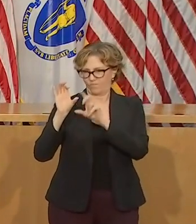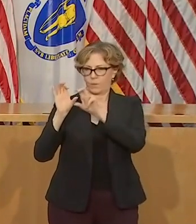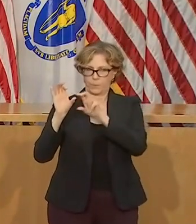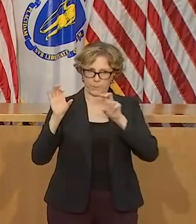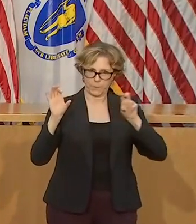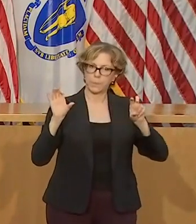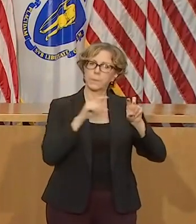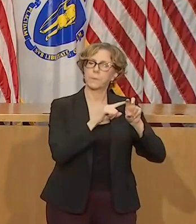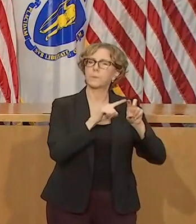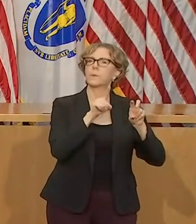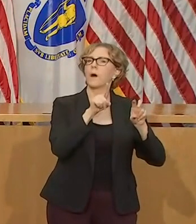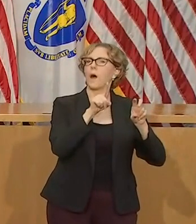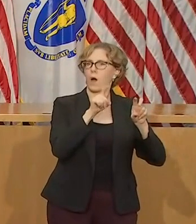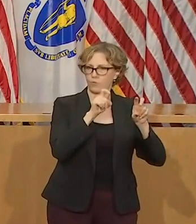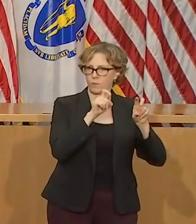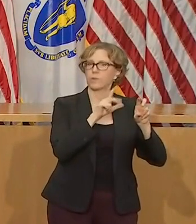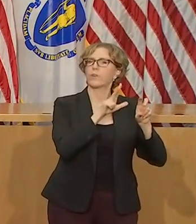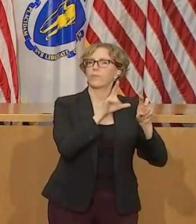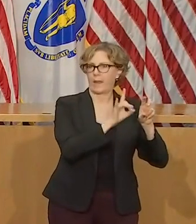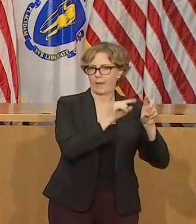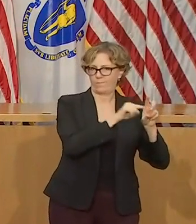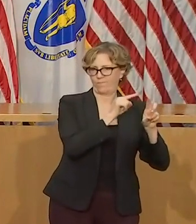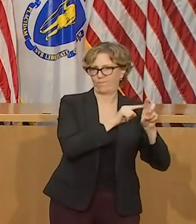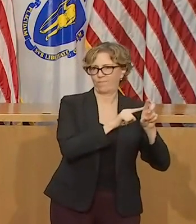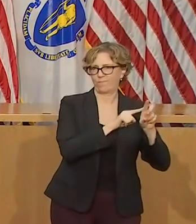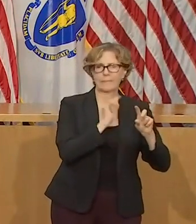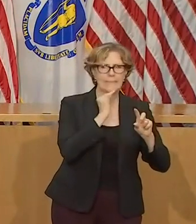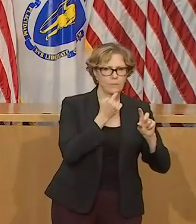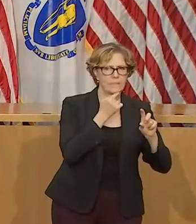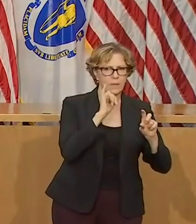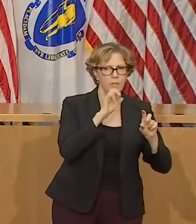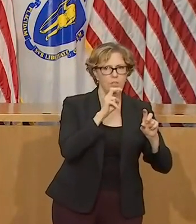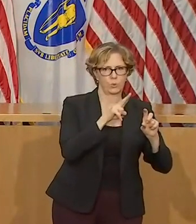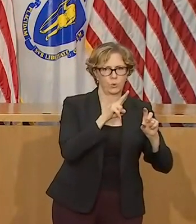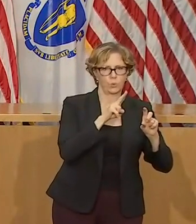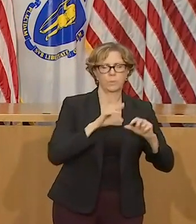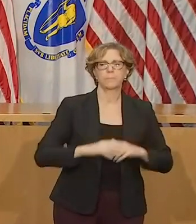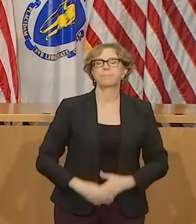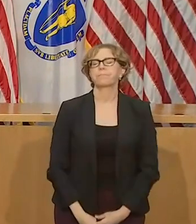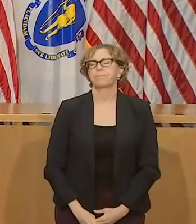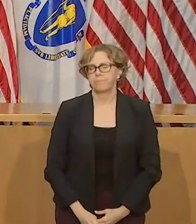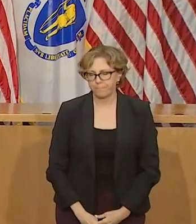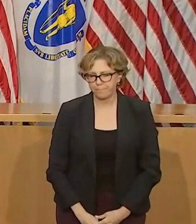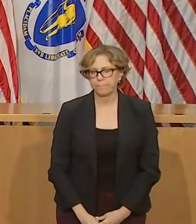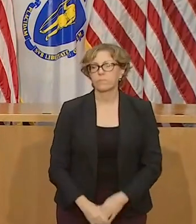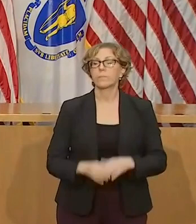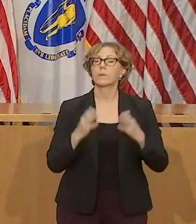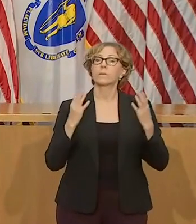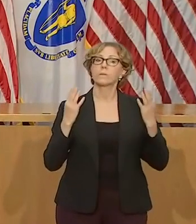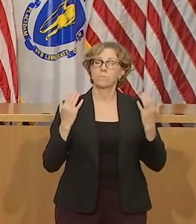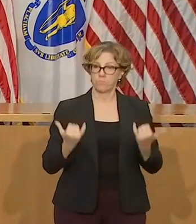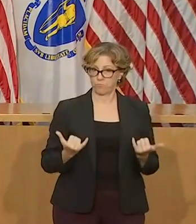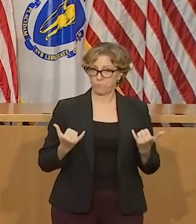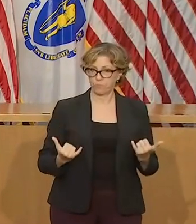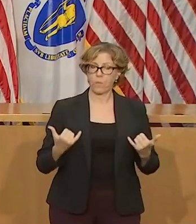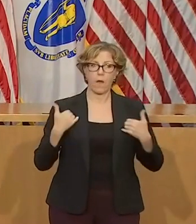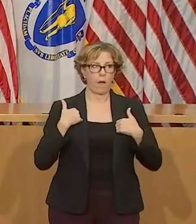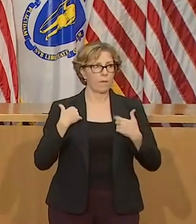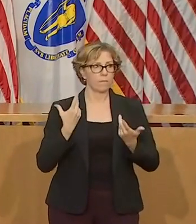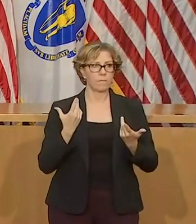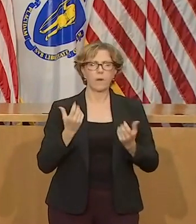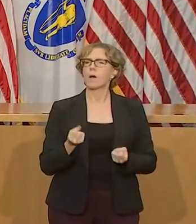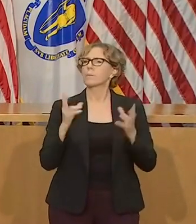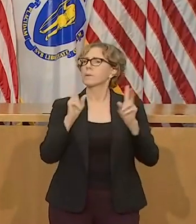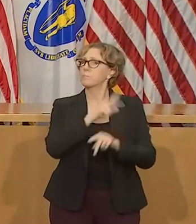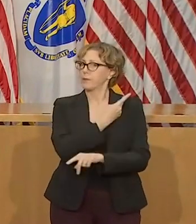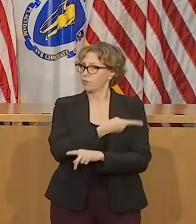My remarks say the end of May. I'm pretty sure that's the middle of April. Sorry about that. There are currently 762 patients